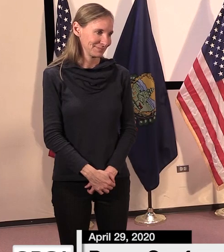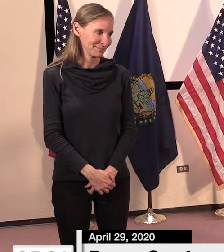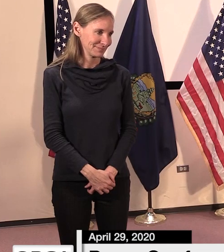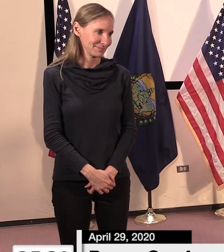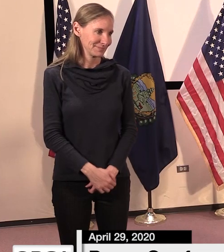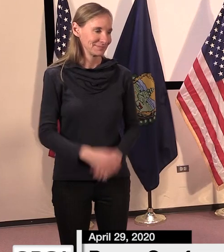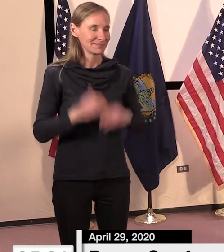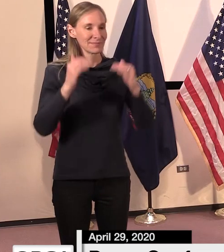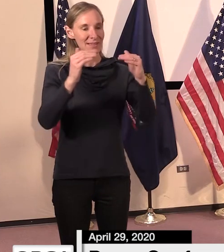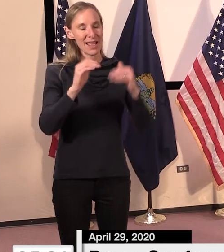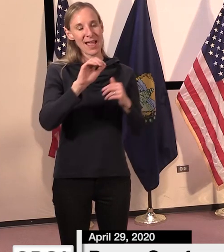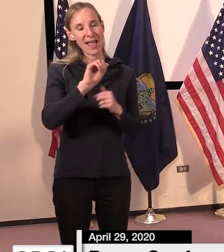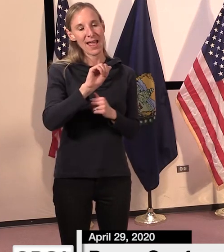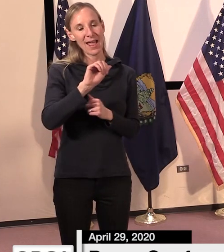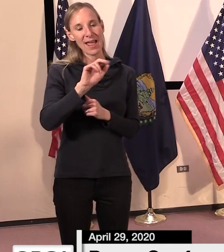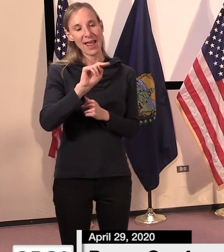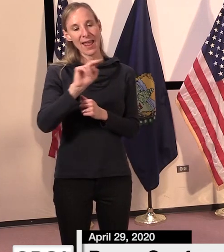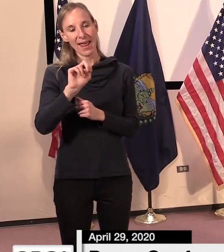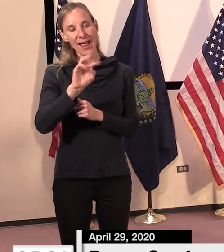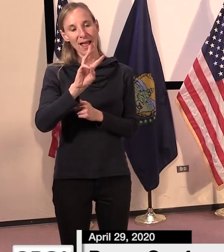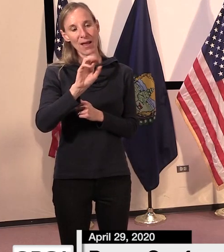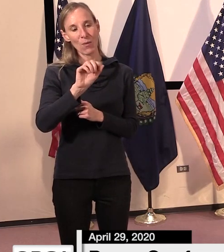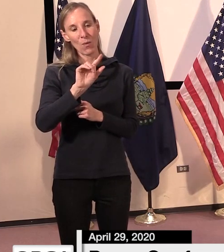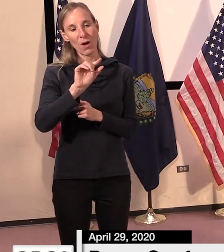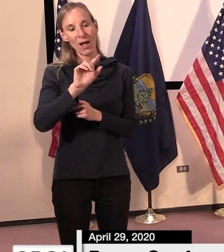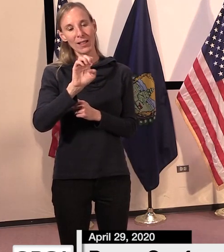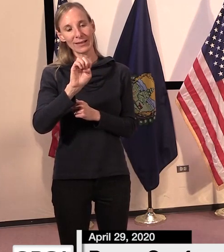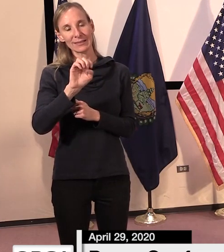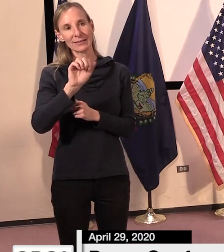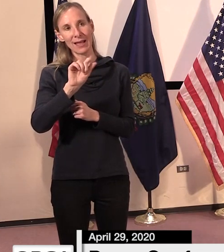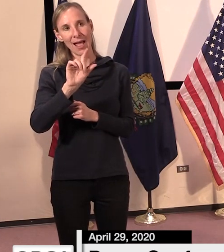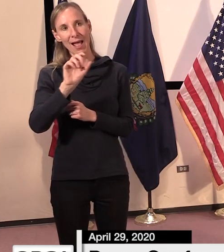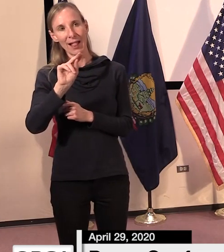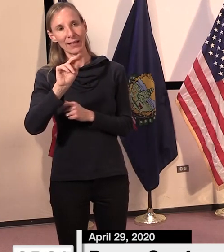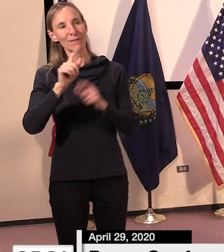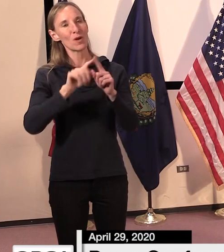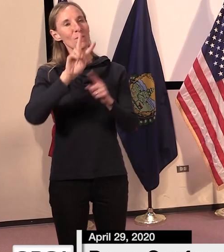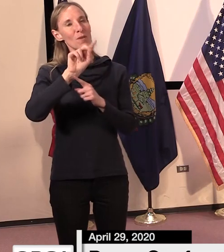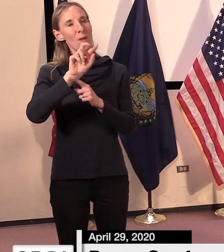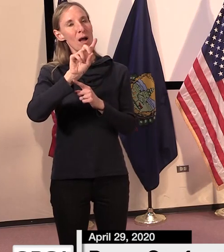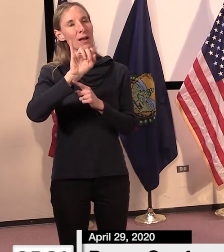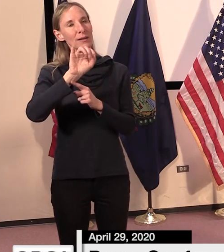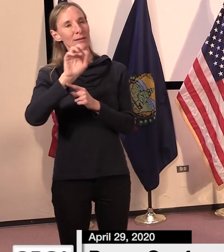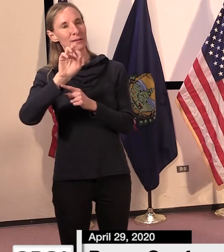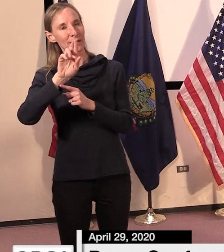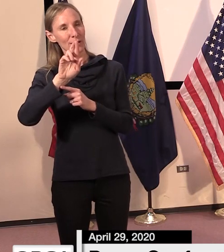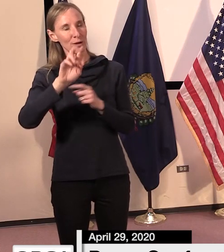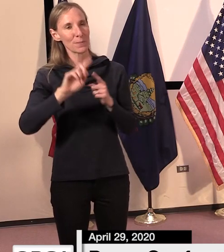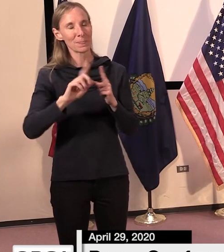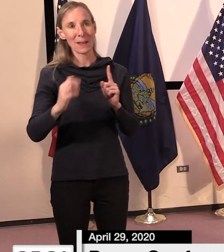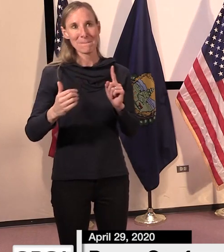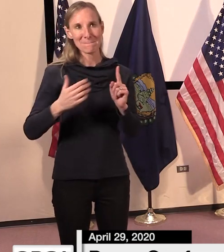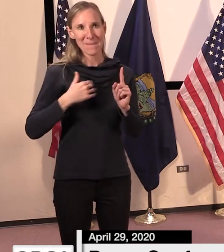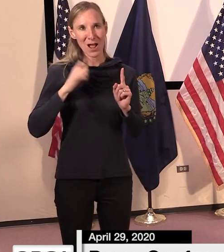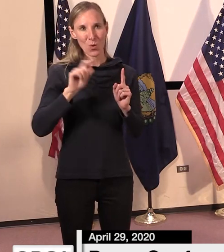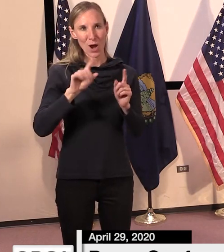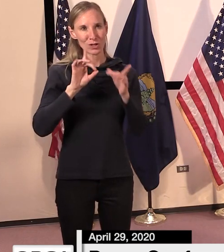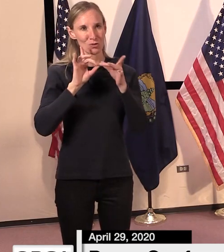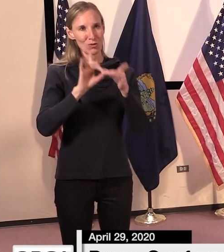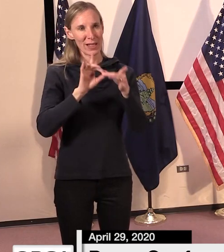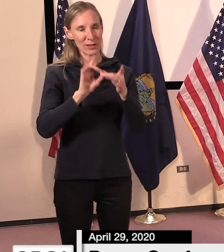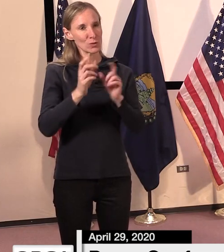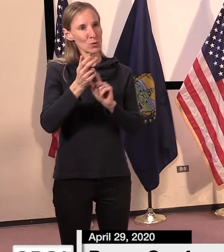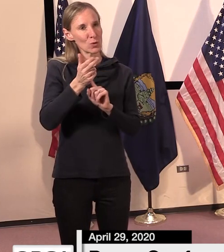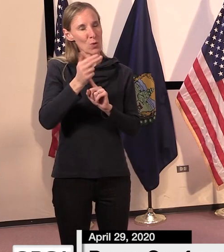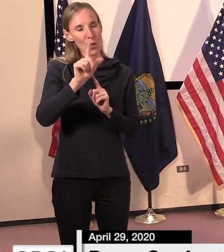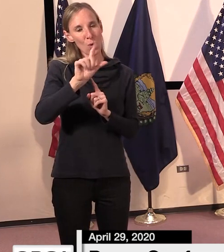Ann Wallace-Allen, Digger. Hi. My question is about lodging properties. Some of them do, in fact, seem to be